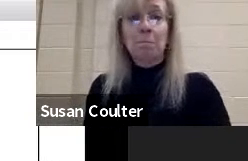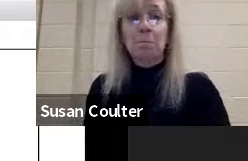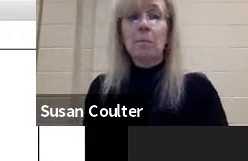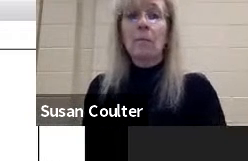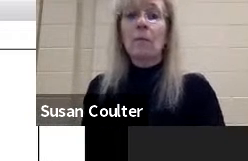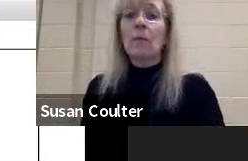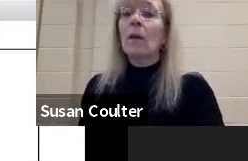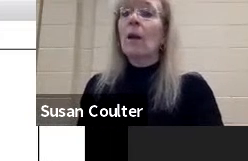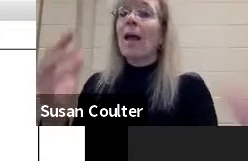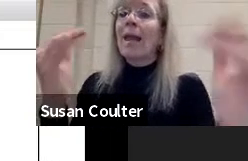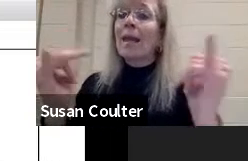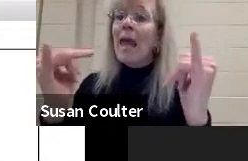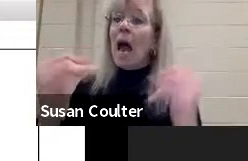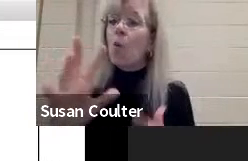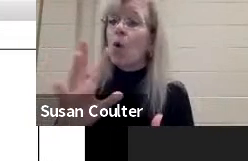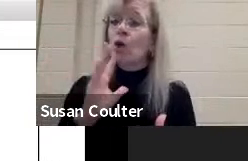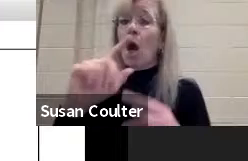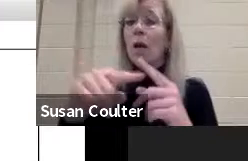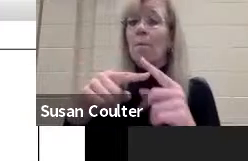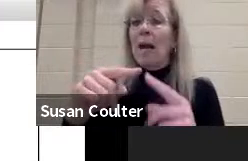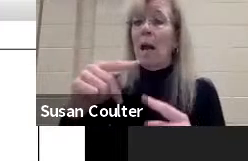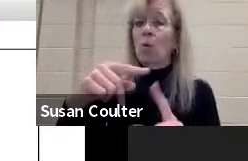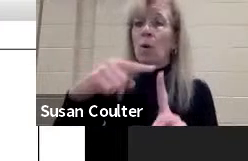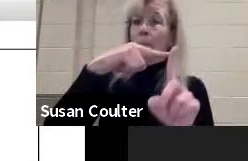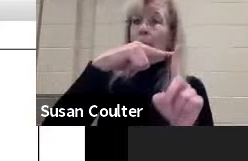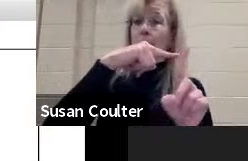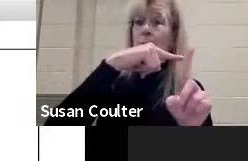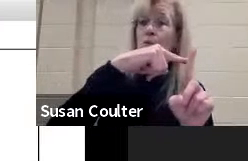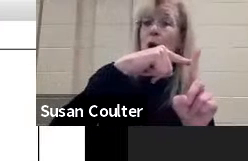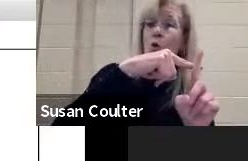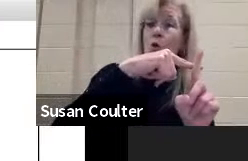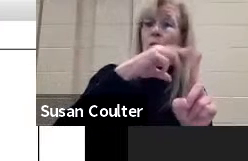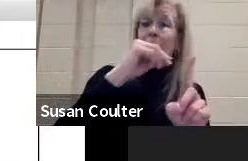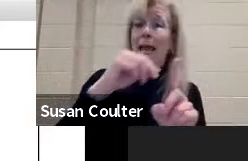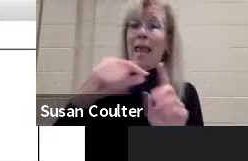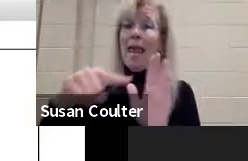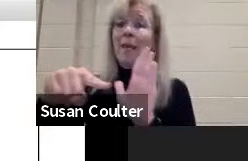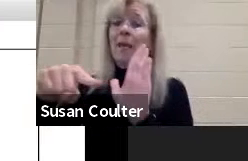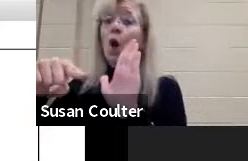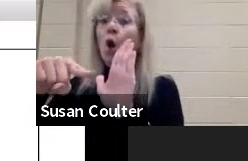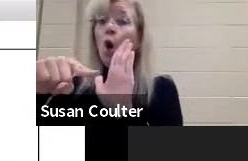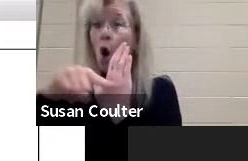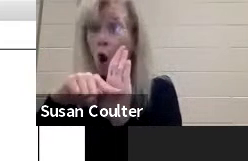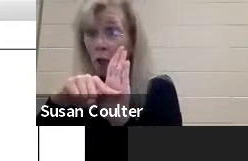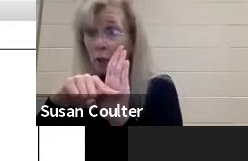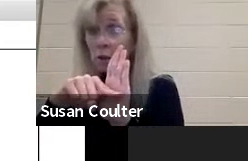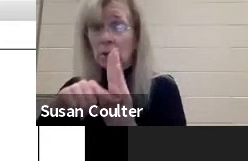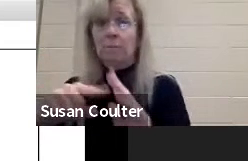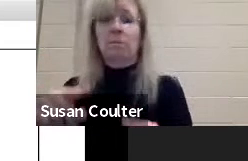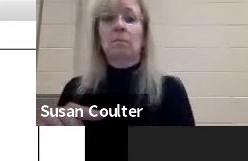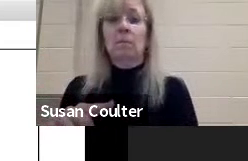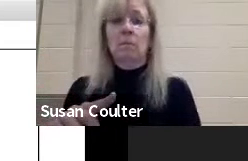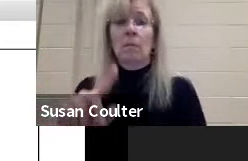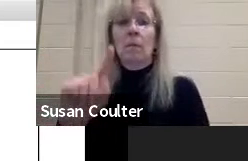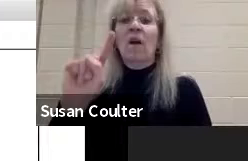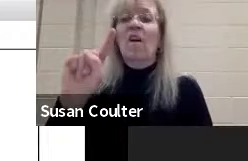Okay, now we're going to talk about pros and